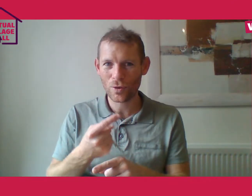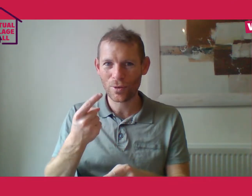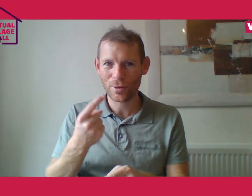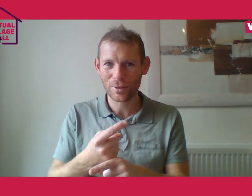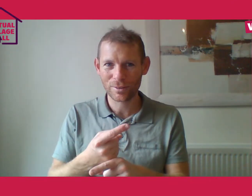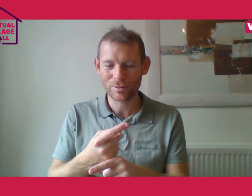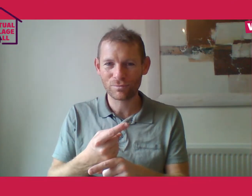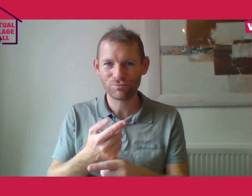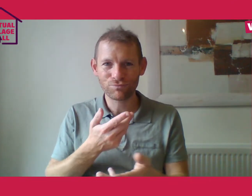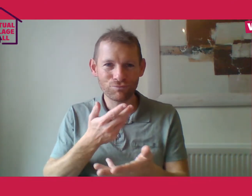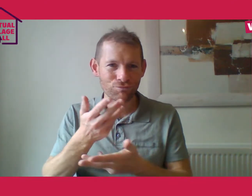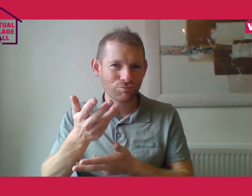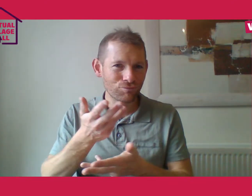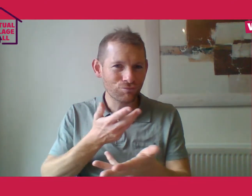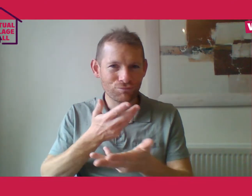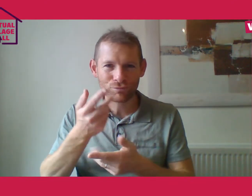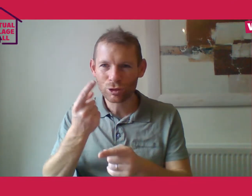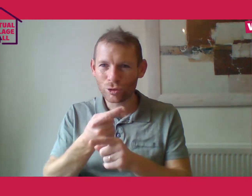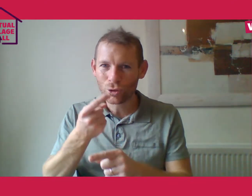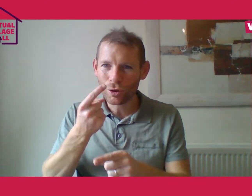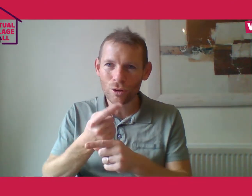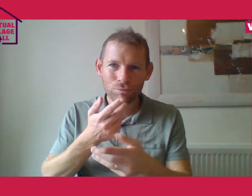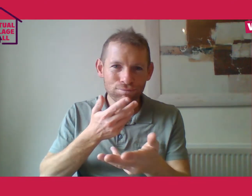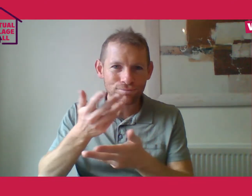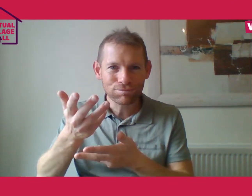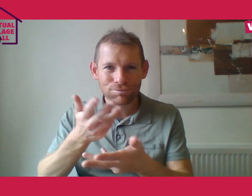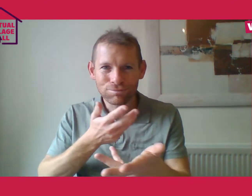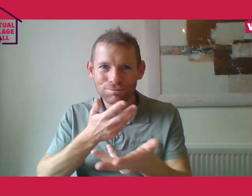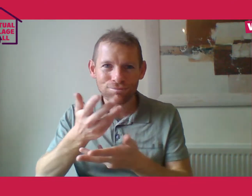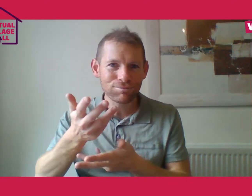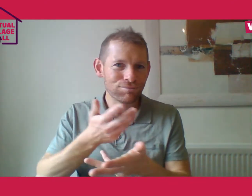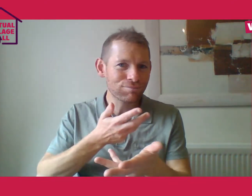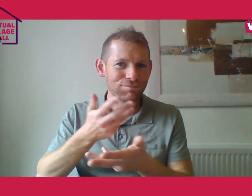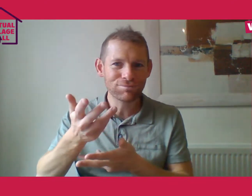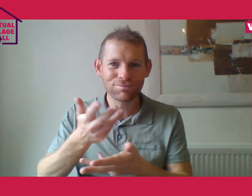So talk, have a conversation, chat.